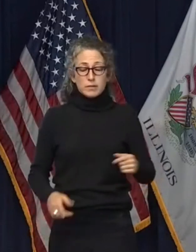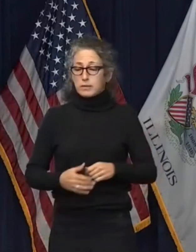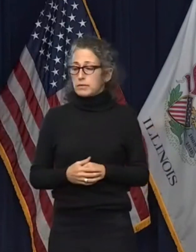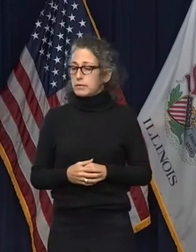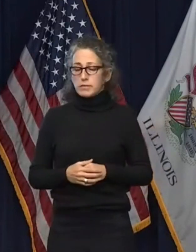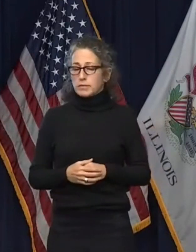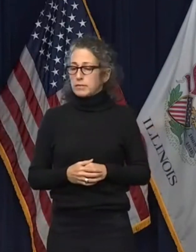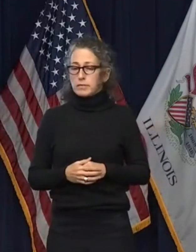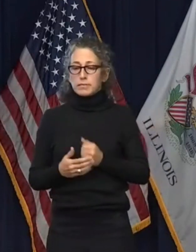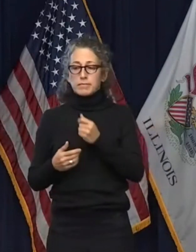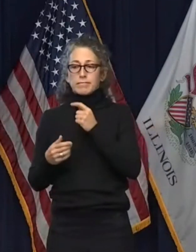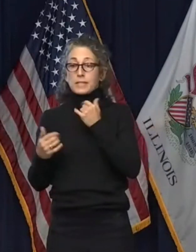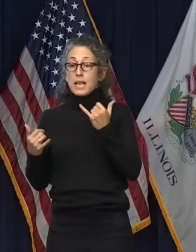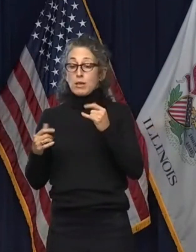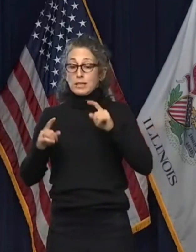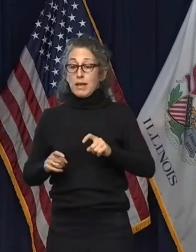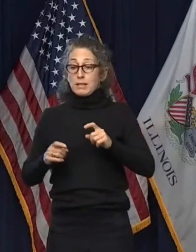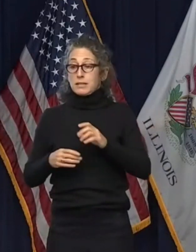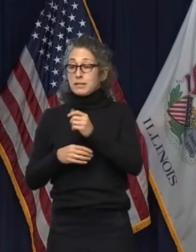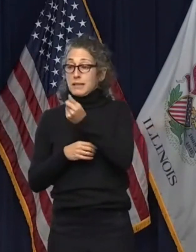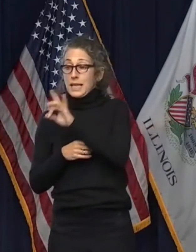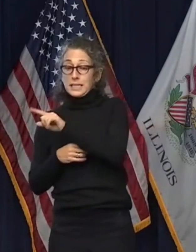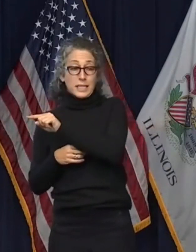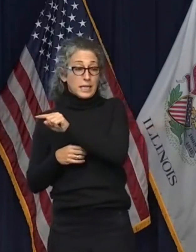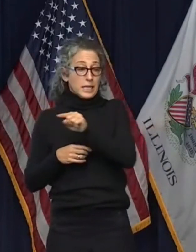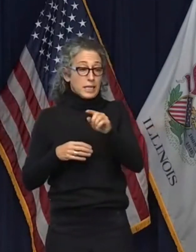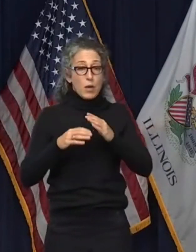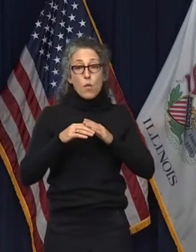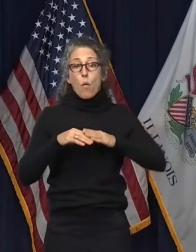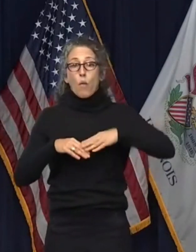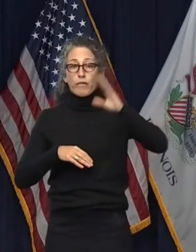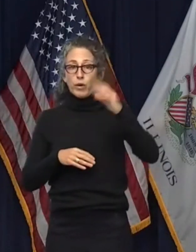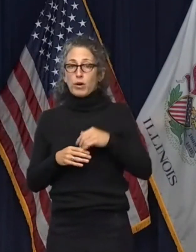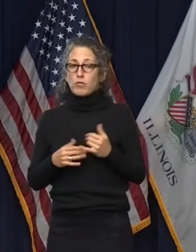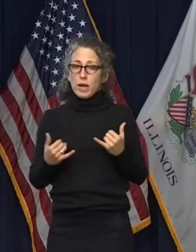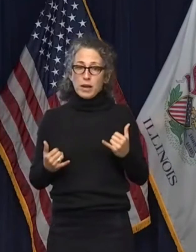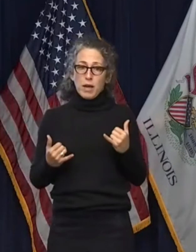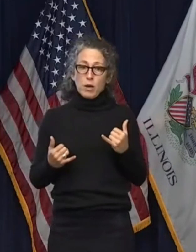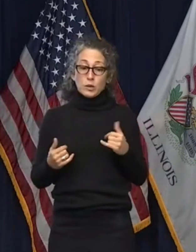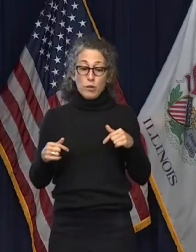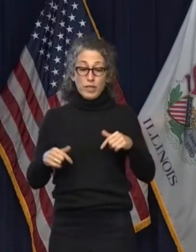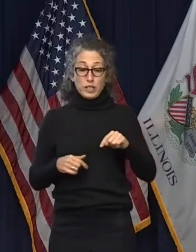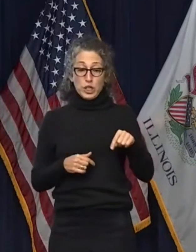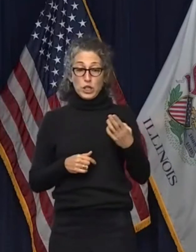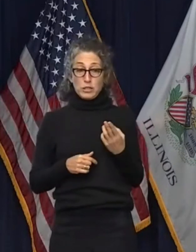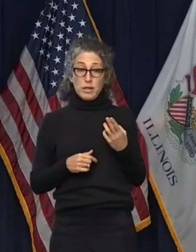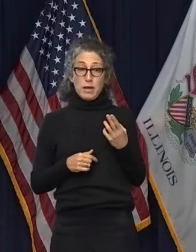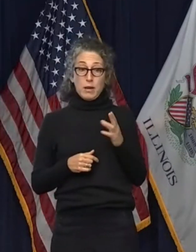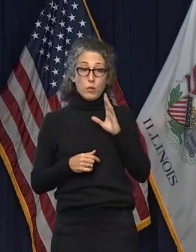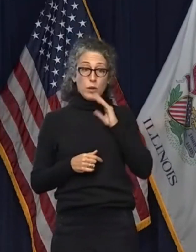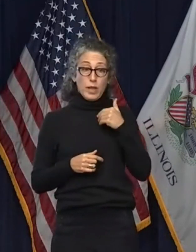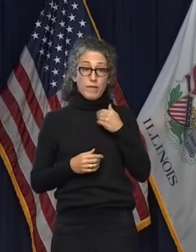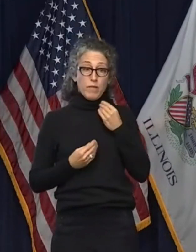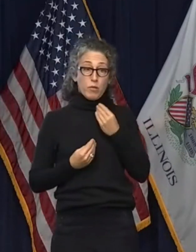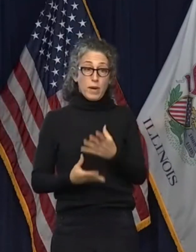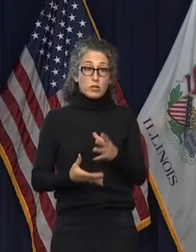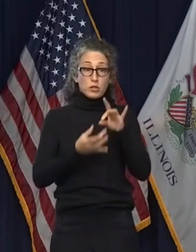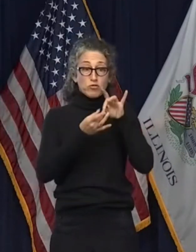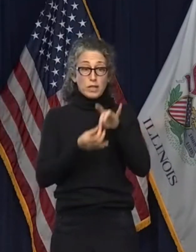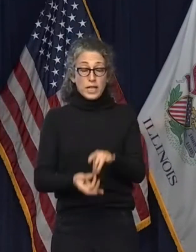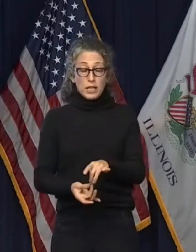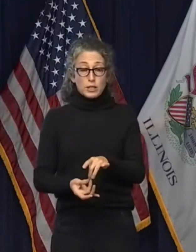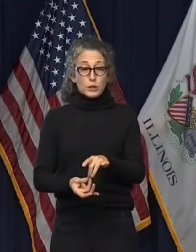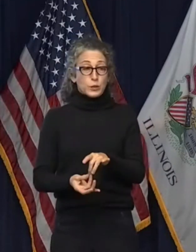been on ages 18 and over. And so I do not think this Thursday that we will get information that will allow